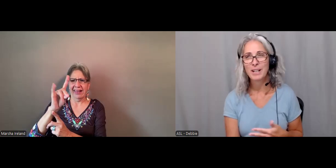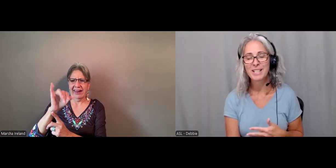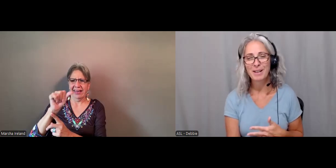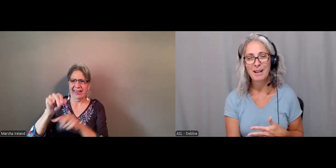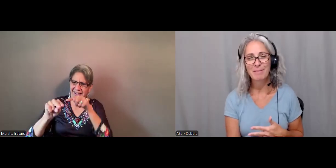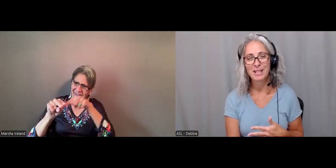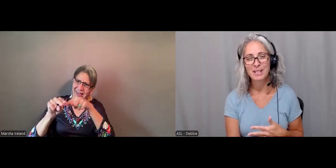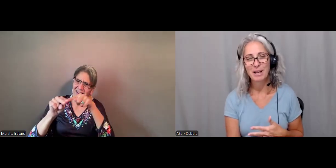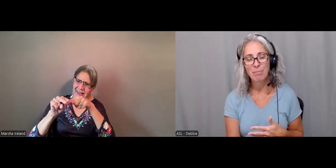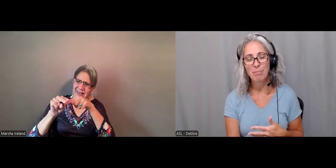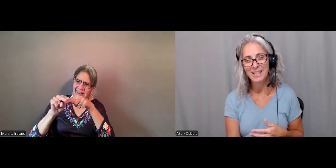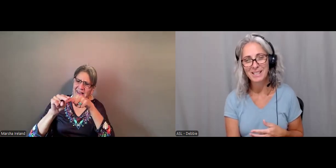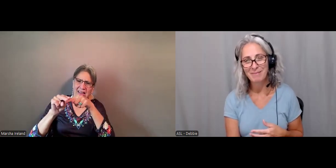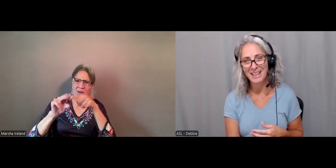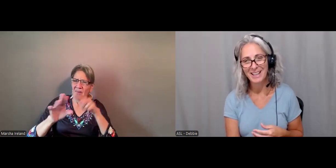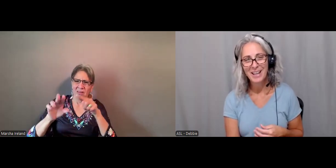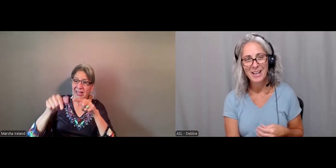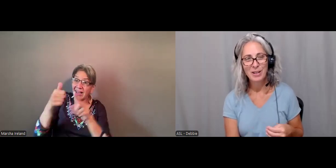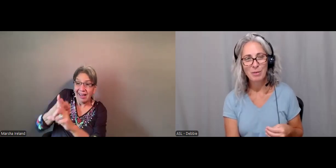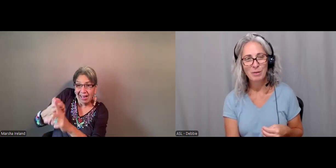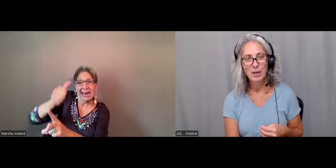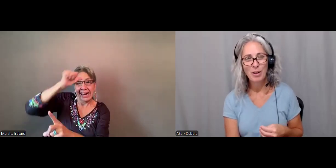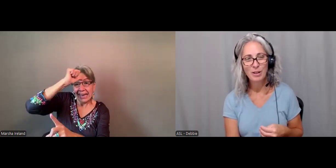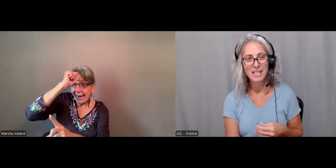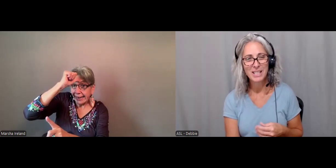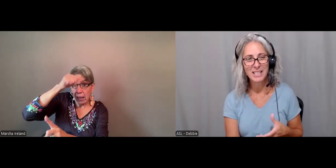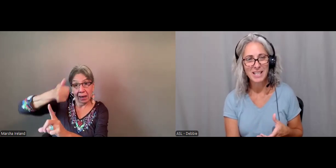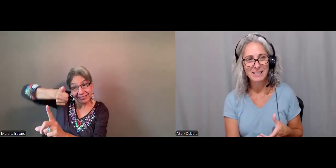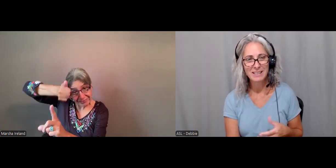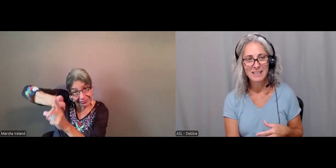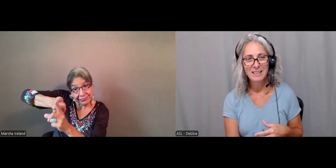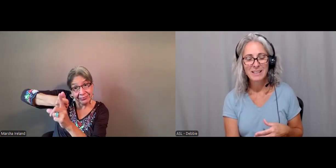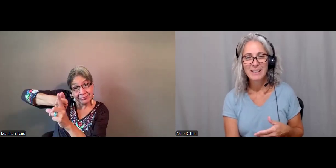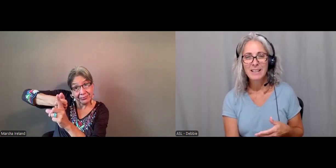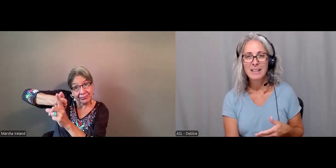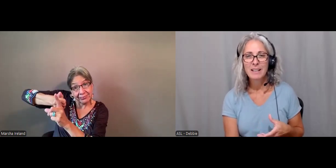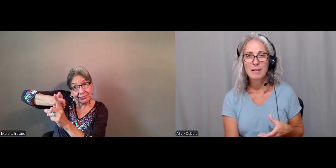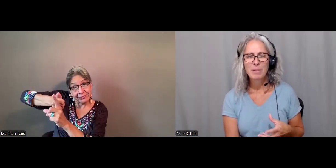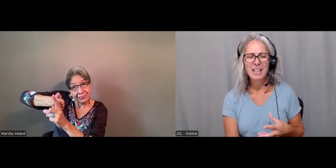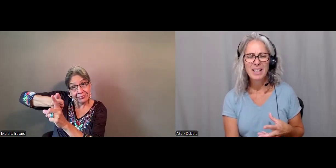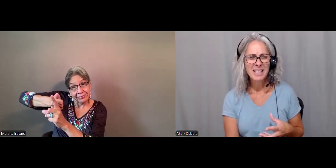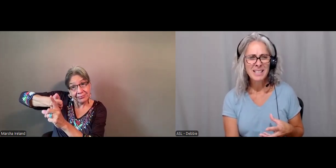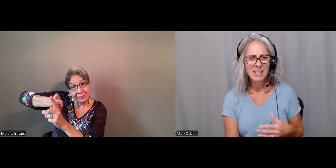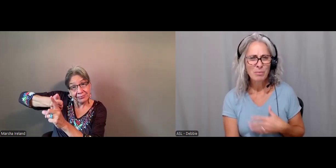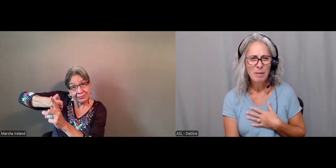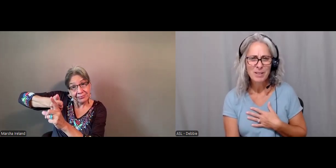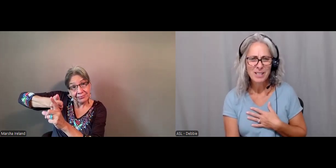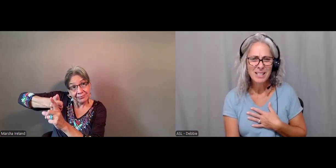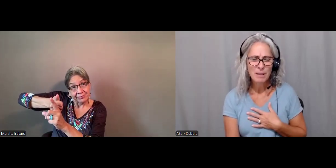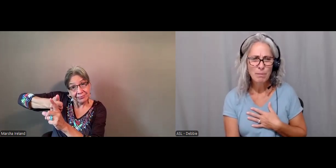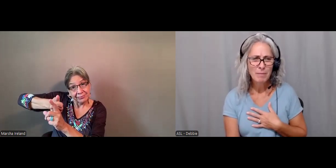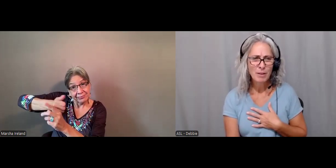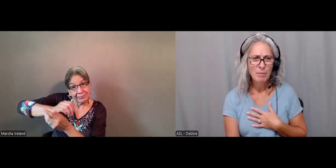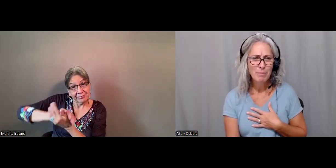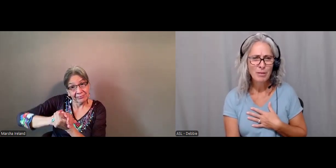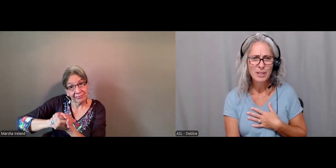This brings a point to me that, we were called Indian, but the Indian doesn't represent